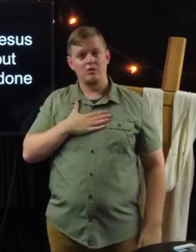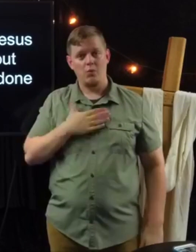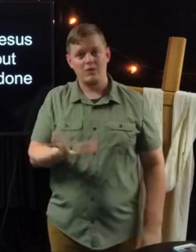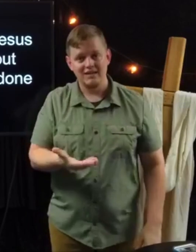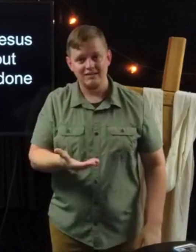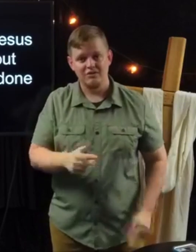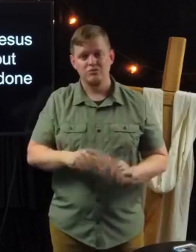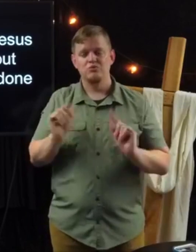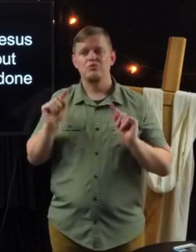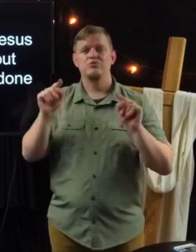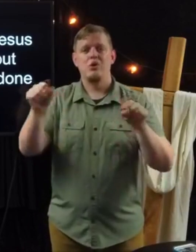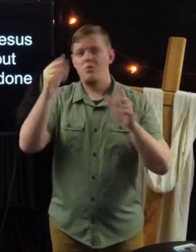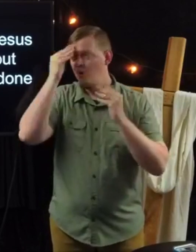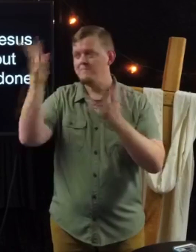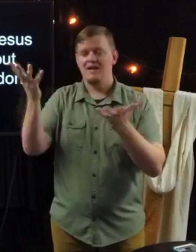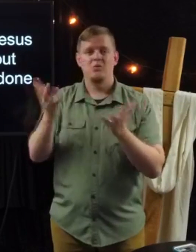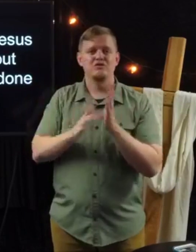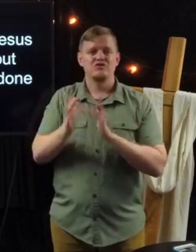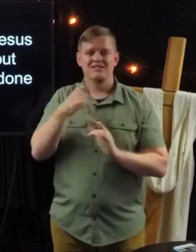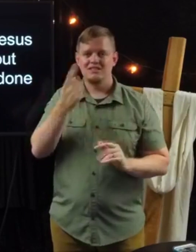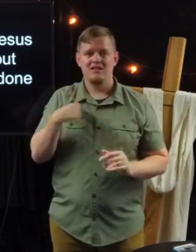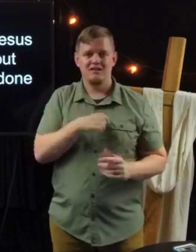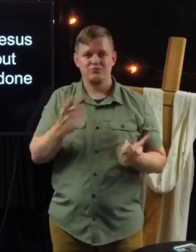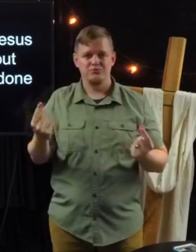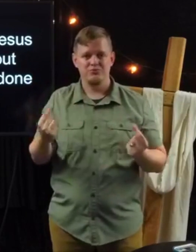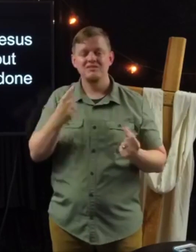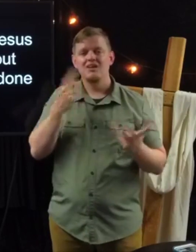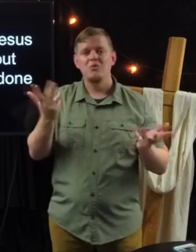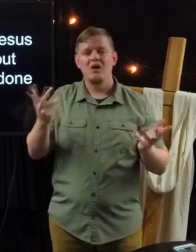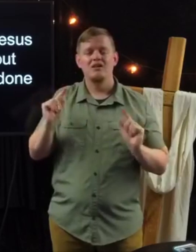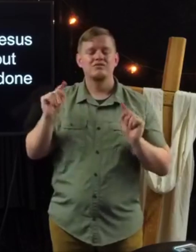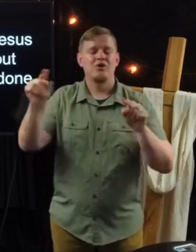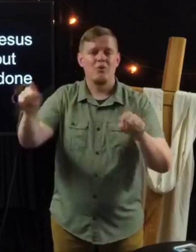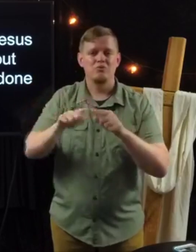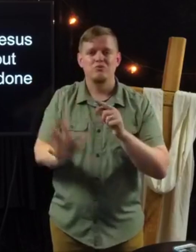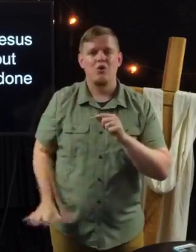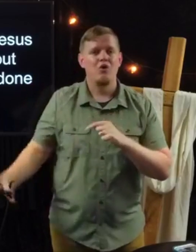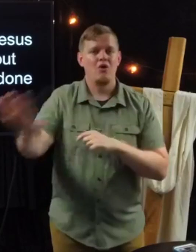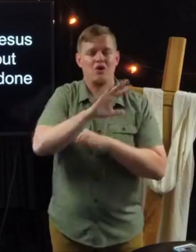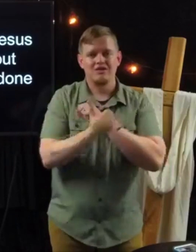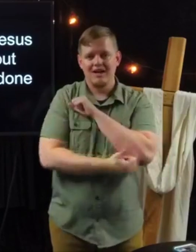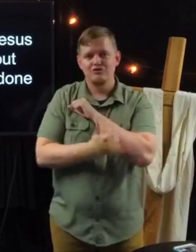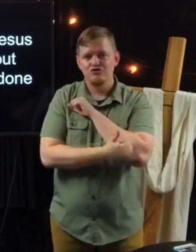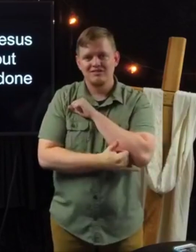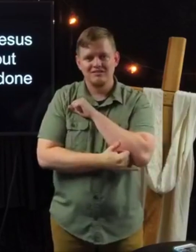As we consider that, are we willing to go? Are we willing to obey what Jesus tells us to do? And he says to go to all the